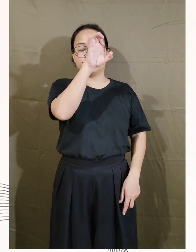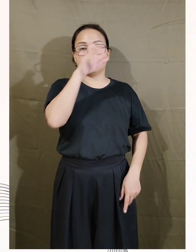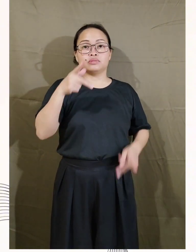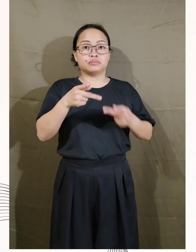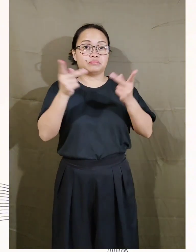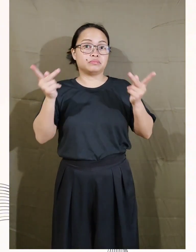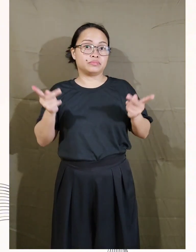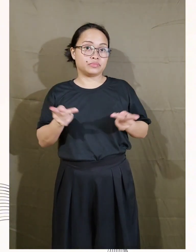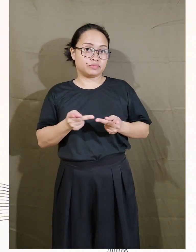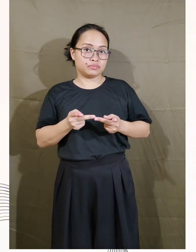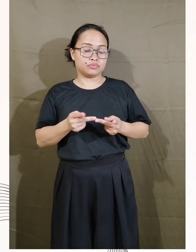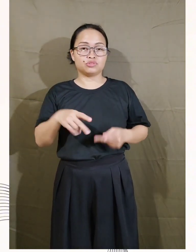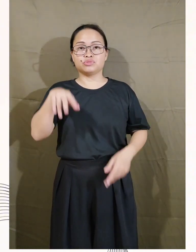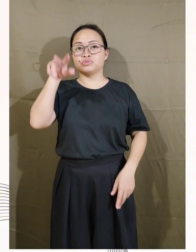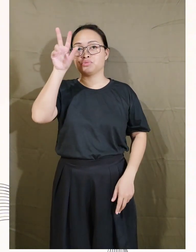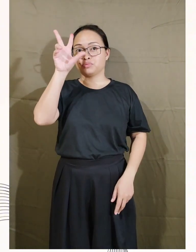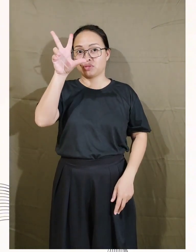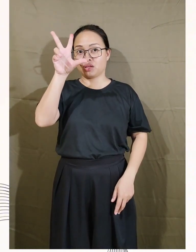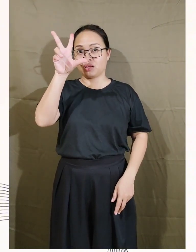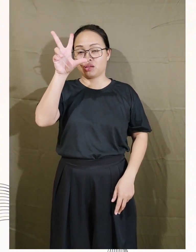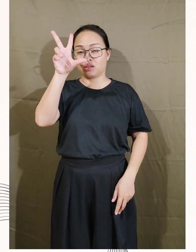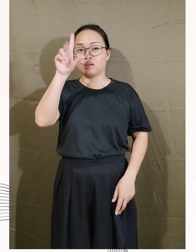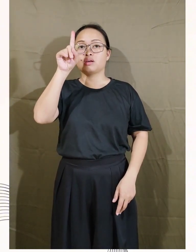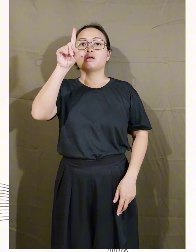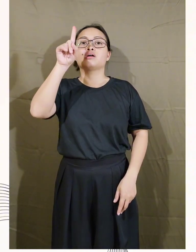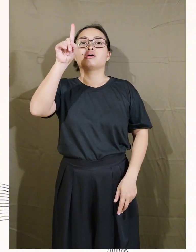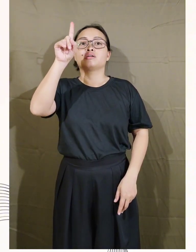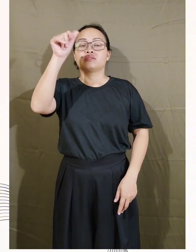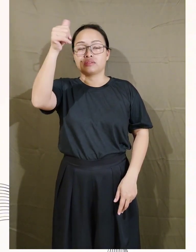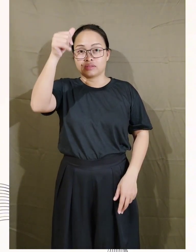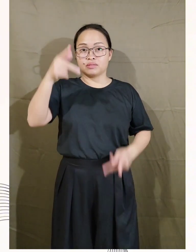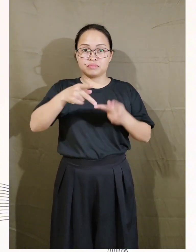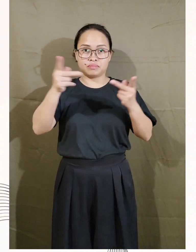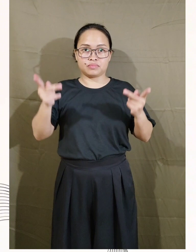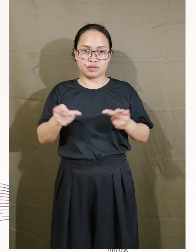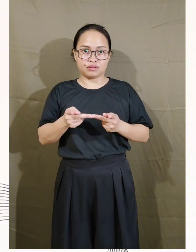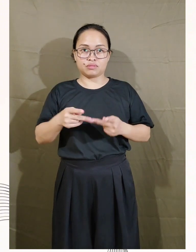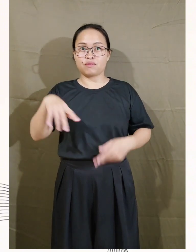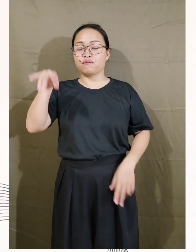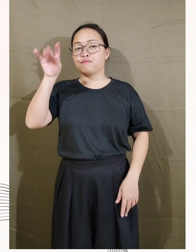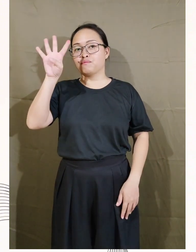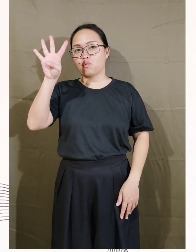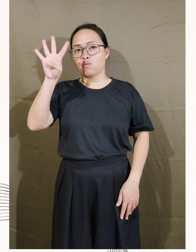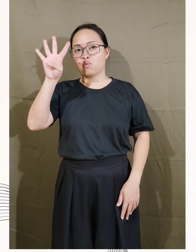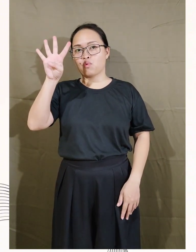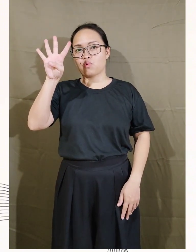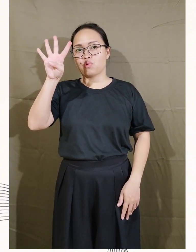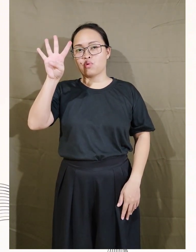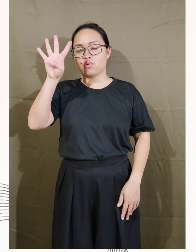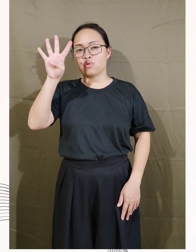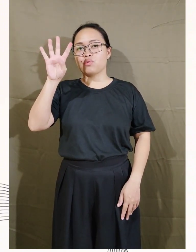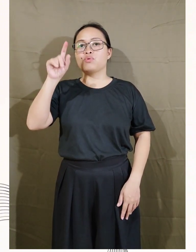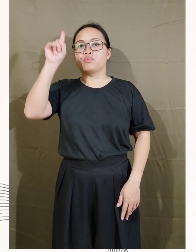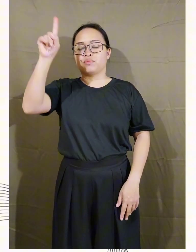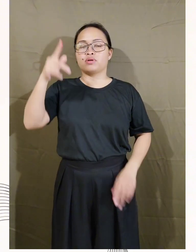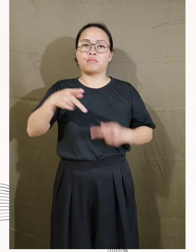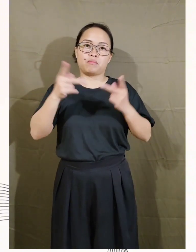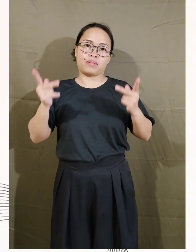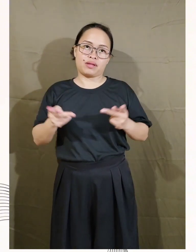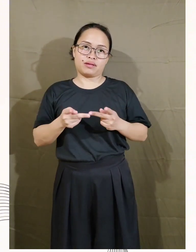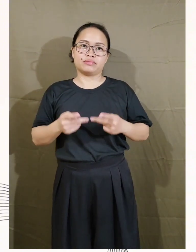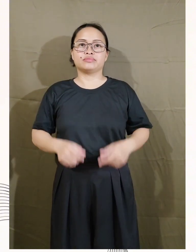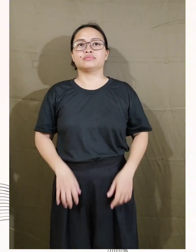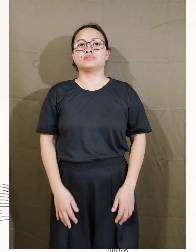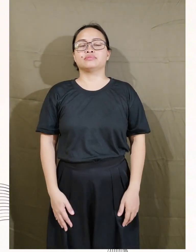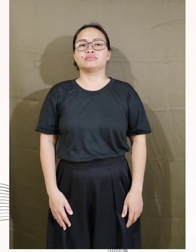tens place, and 4 is in ones place. So as what you can see, the value of 1